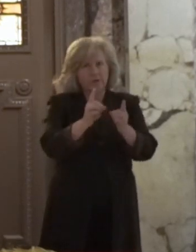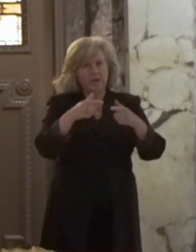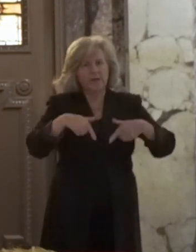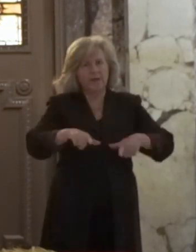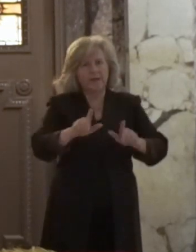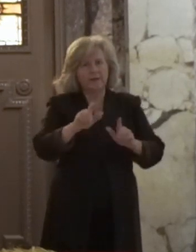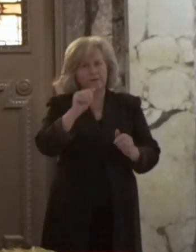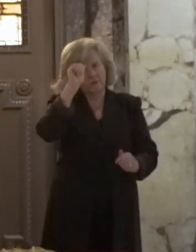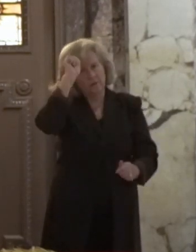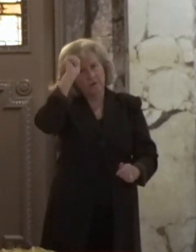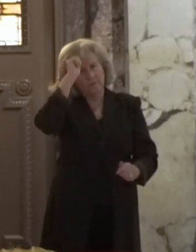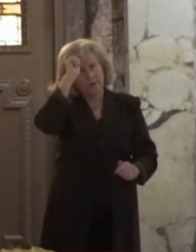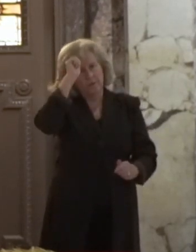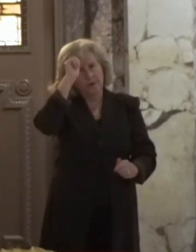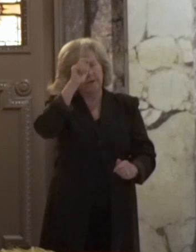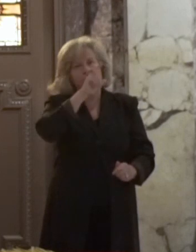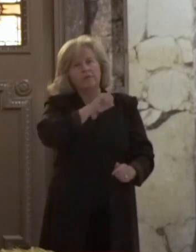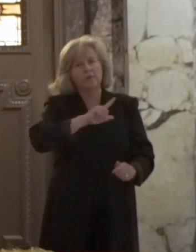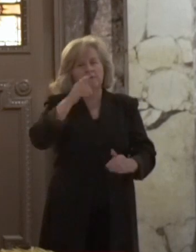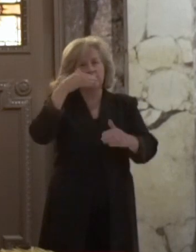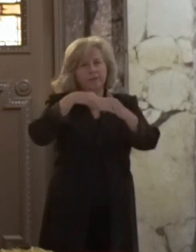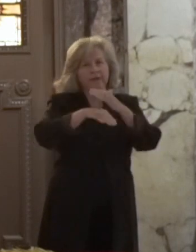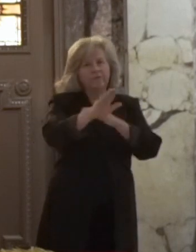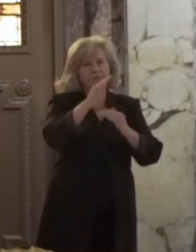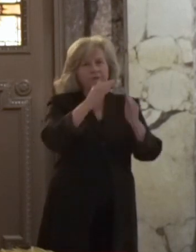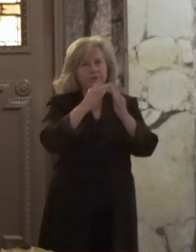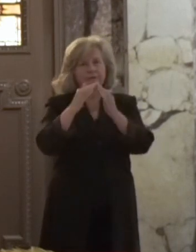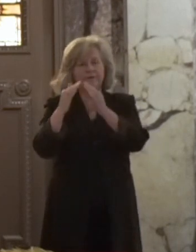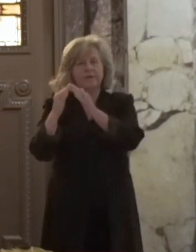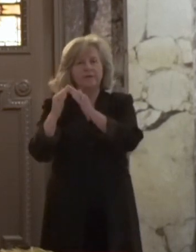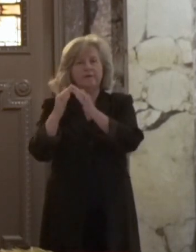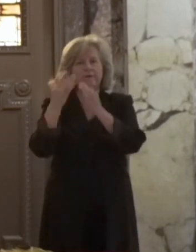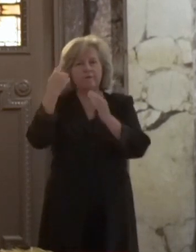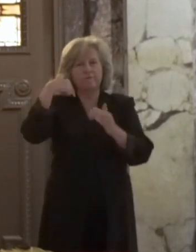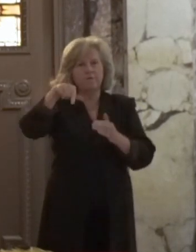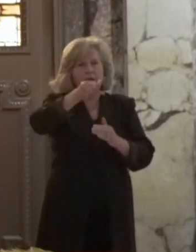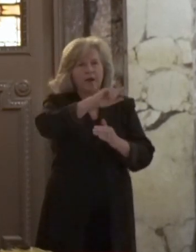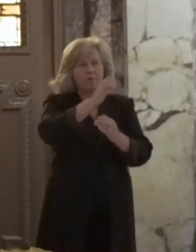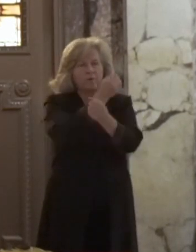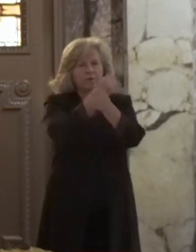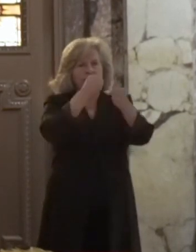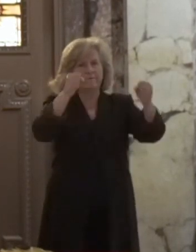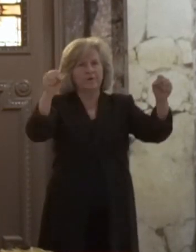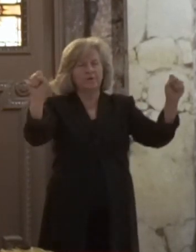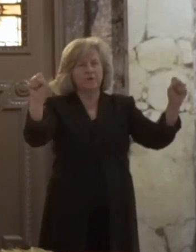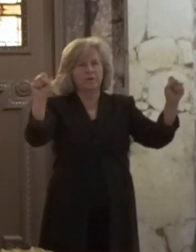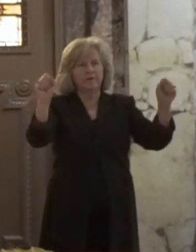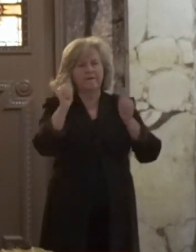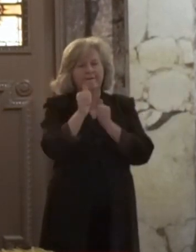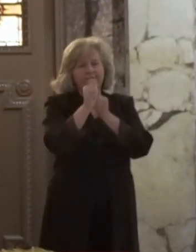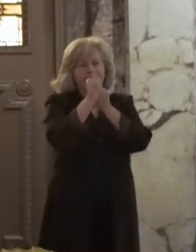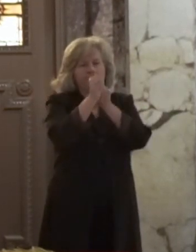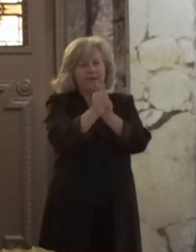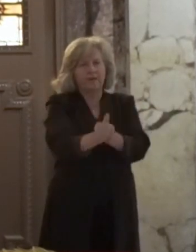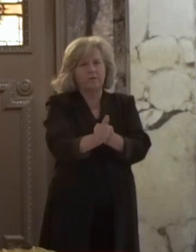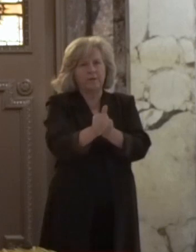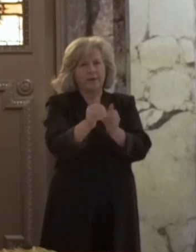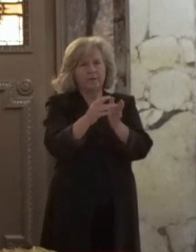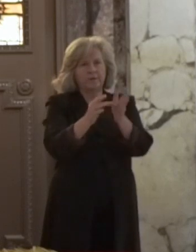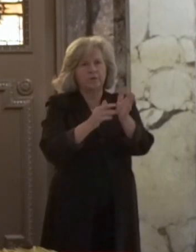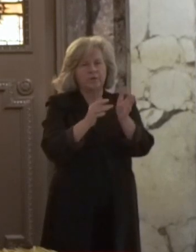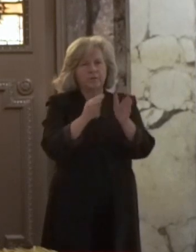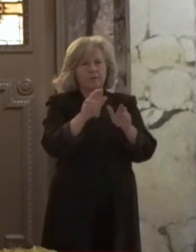us commemorate the Lord's entry into the city for our salvation, following in his